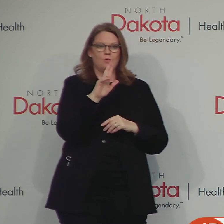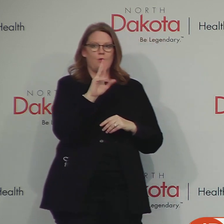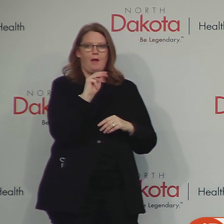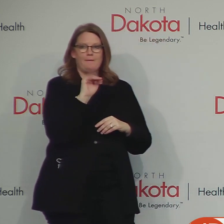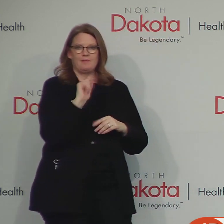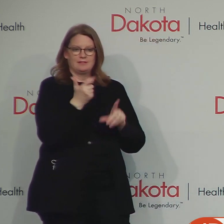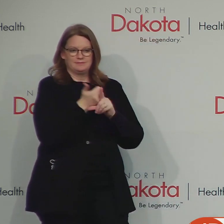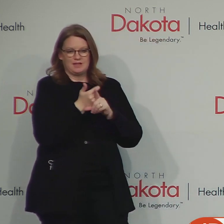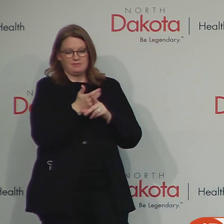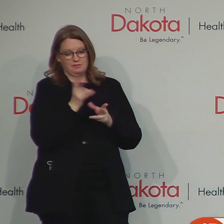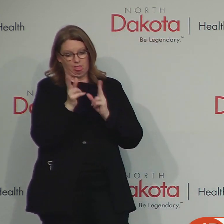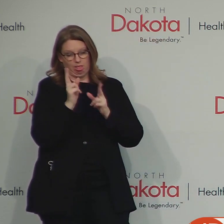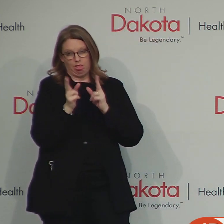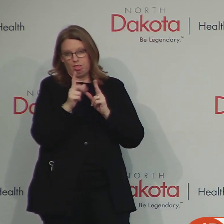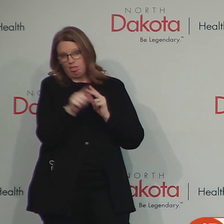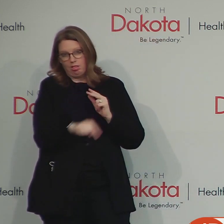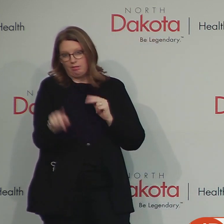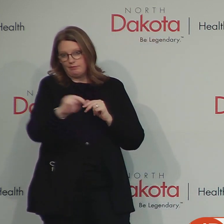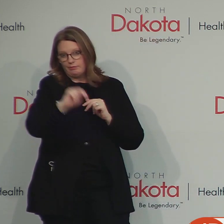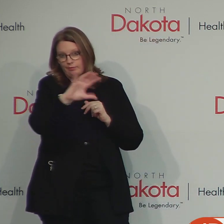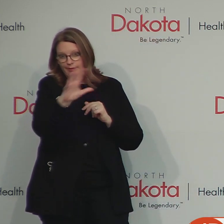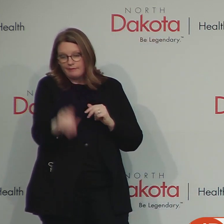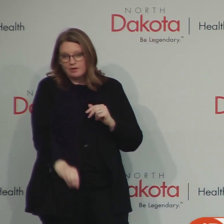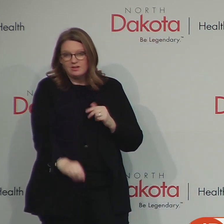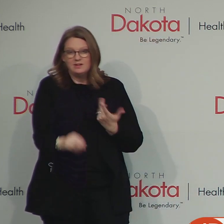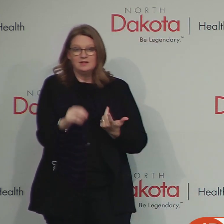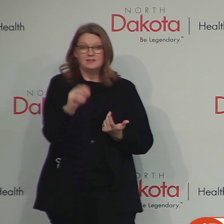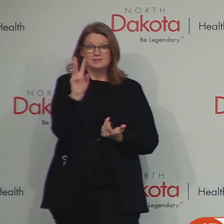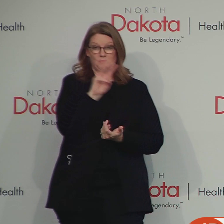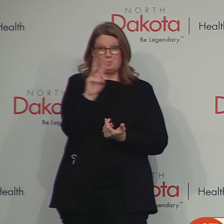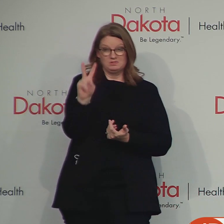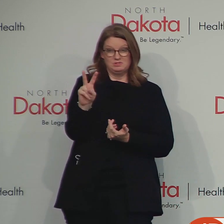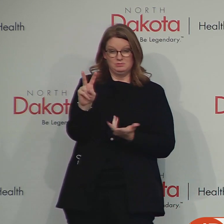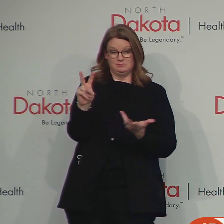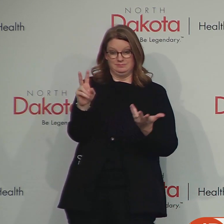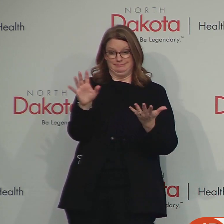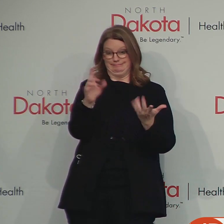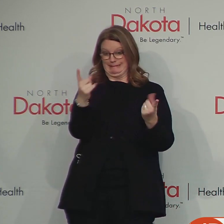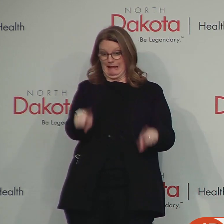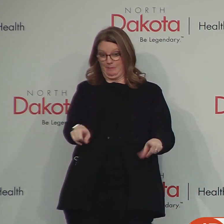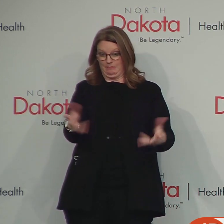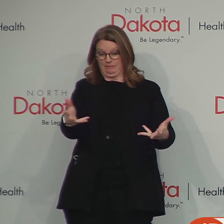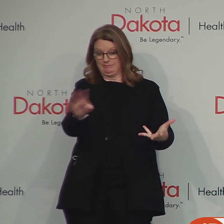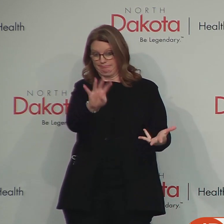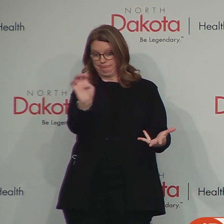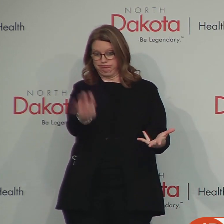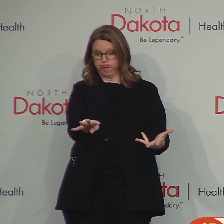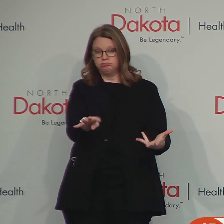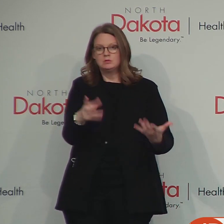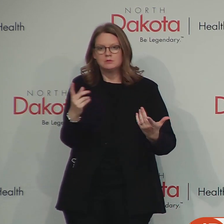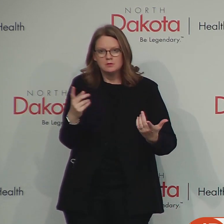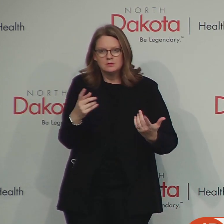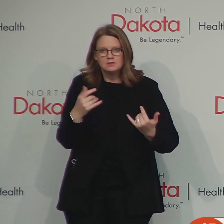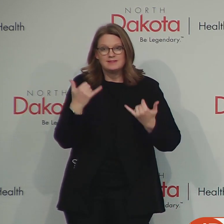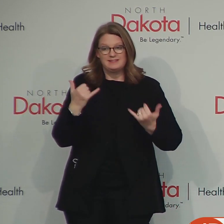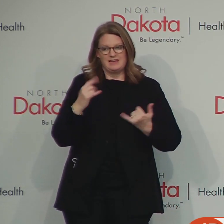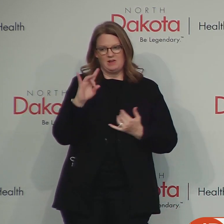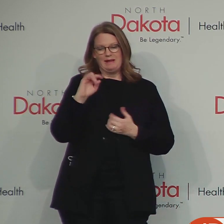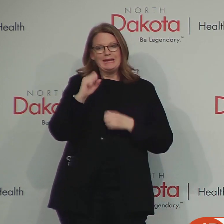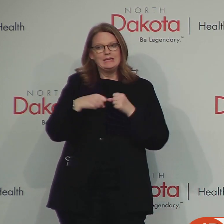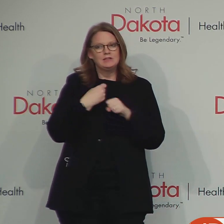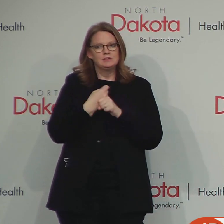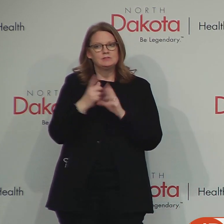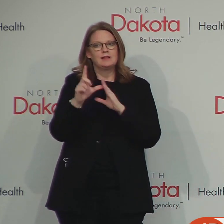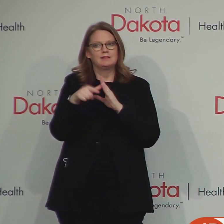North Africa. The outcome of World War II is far from certain, something that's difficult to appreciate now nearly 80 years